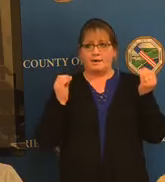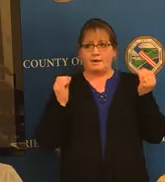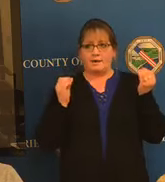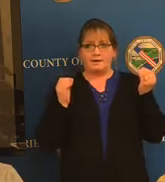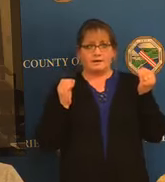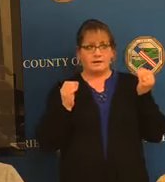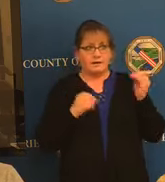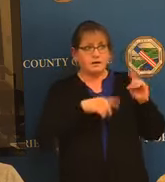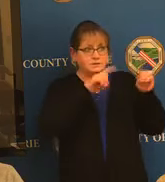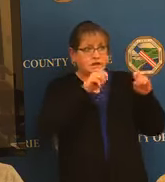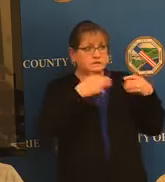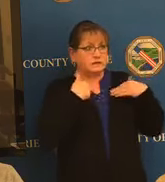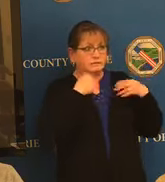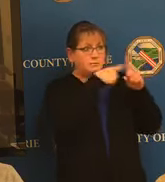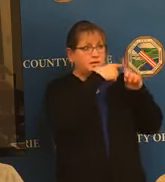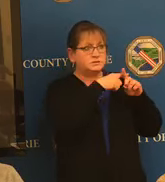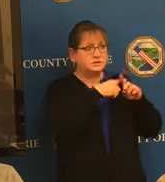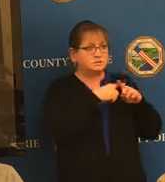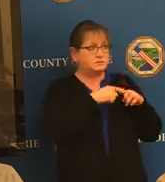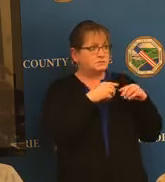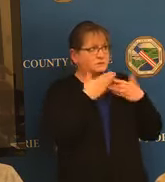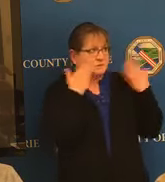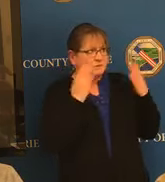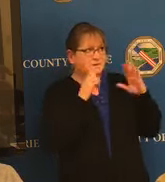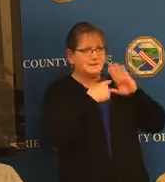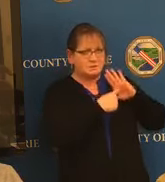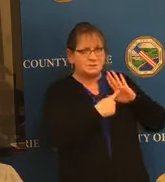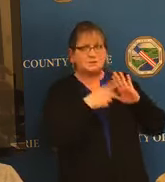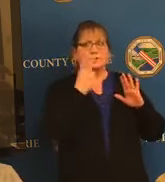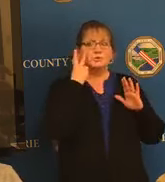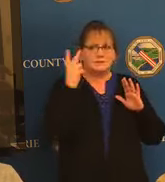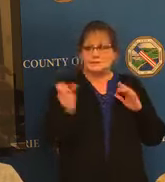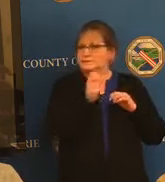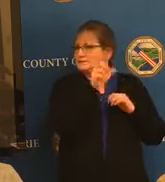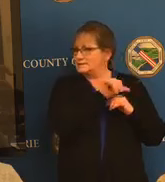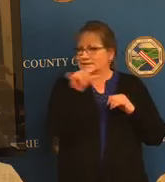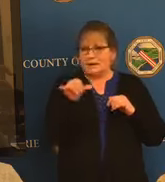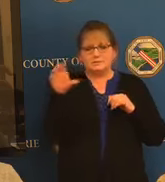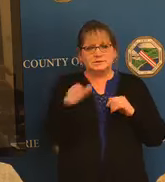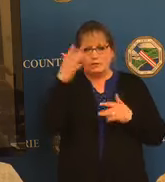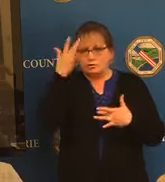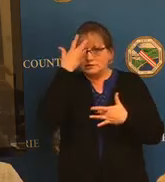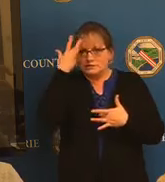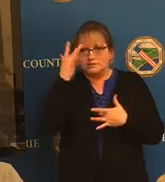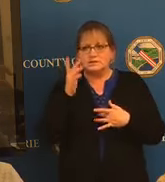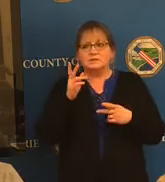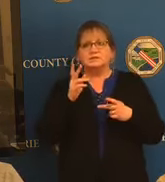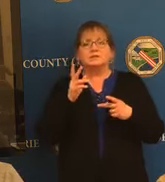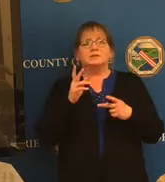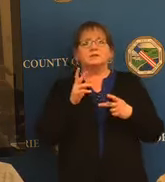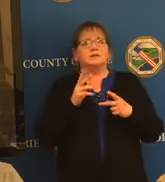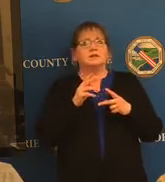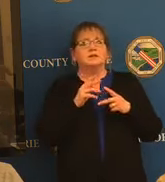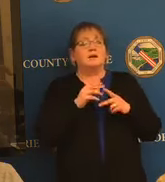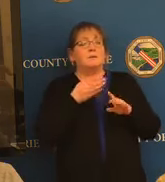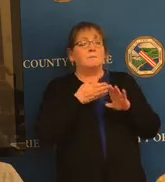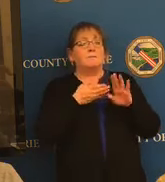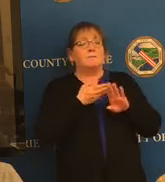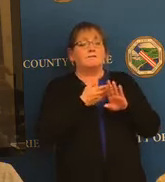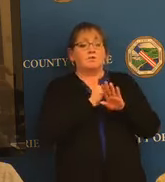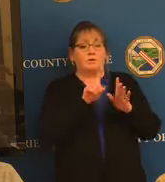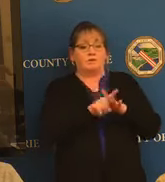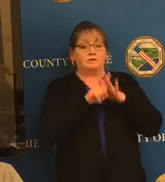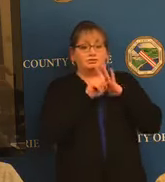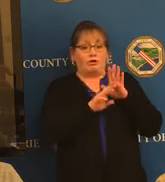and they don't have any symptoms. We see this with other infections too. People start shedding virus before they develop